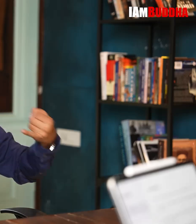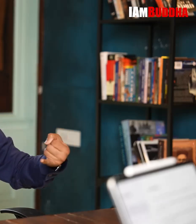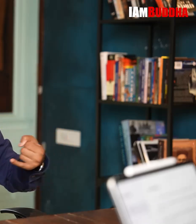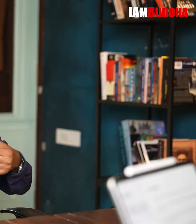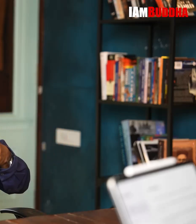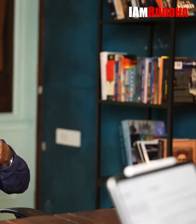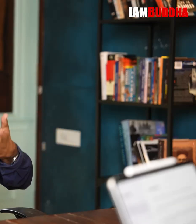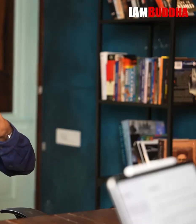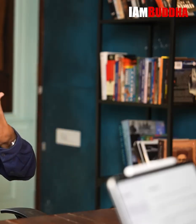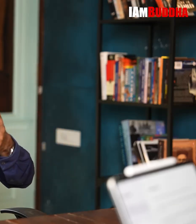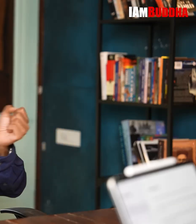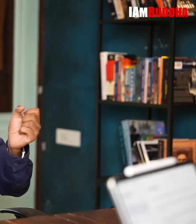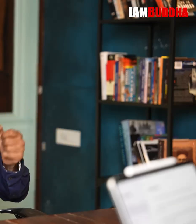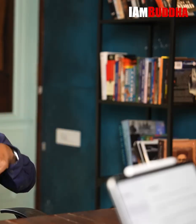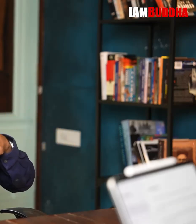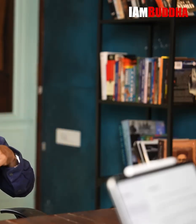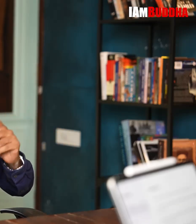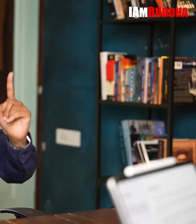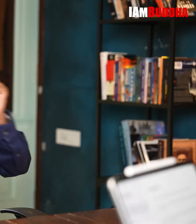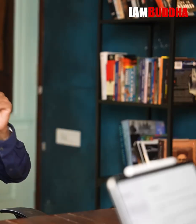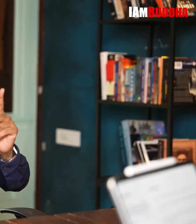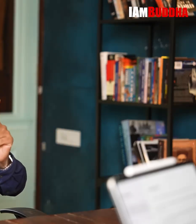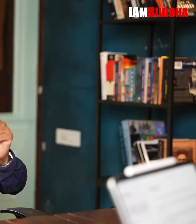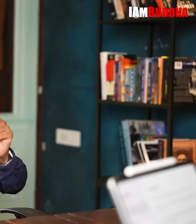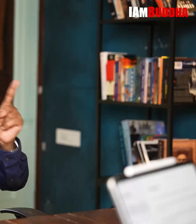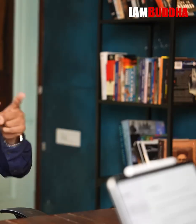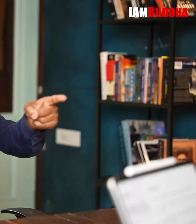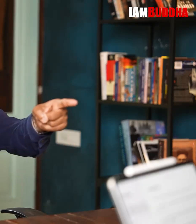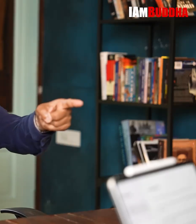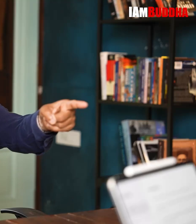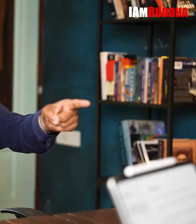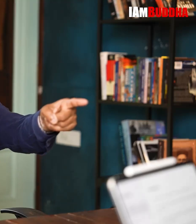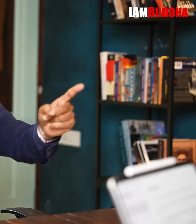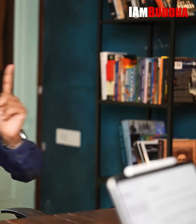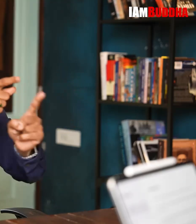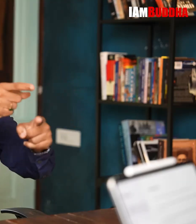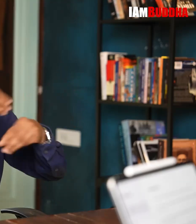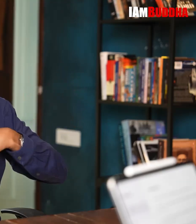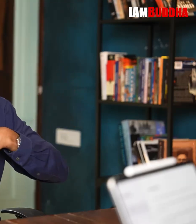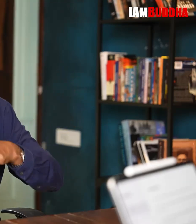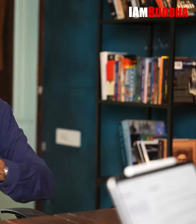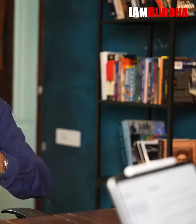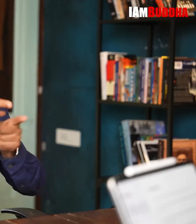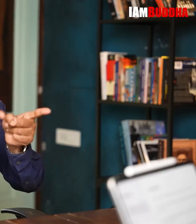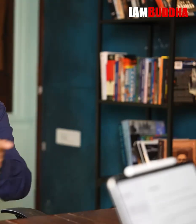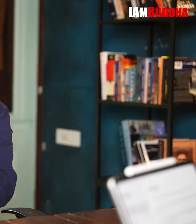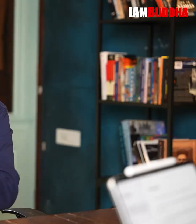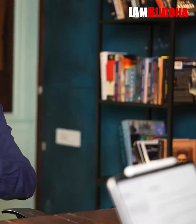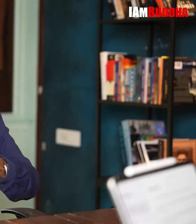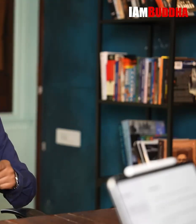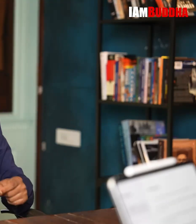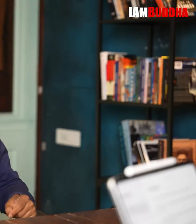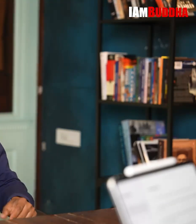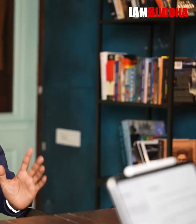because our concept is so new and this is such happening for the first time. Like how you, when I met you, you agreed and you